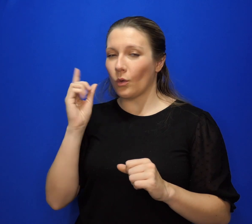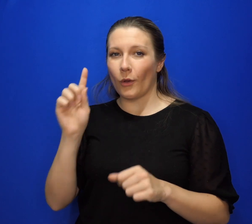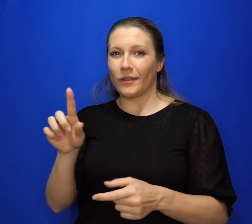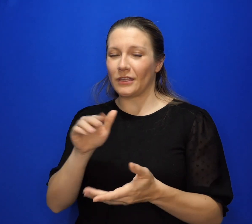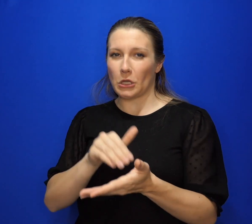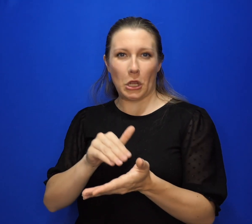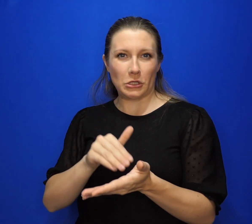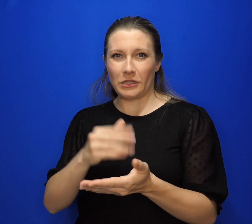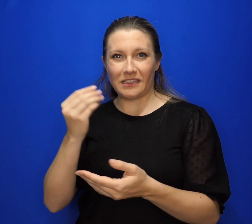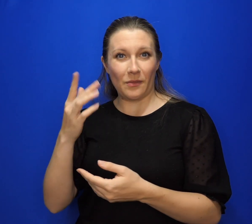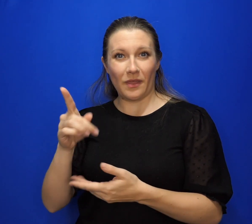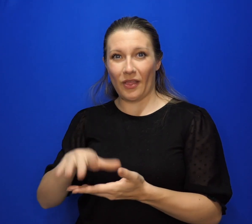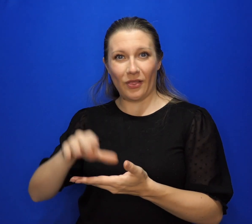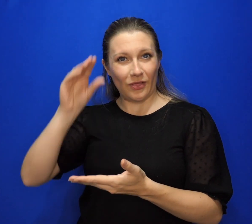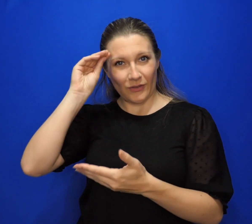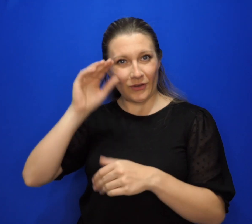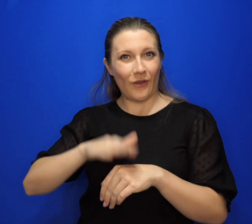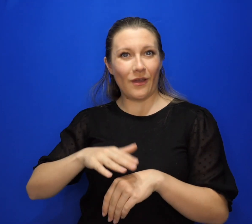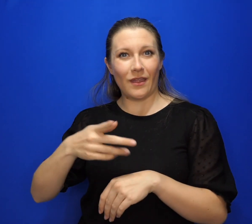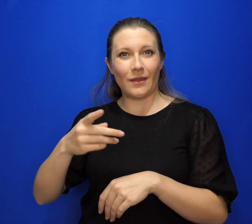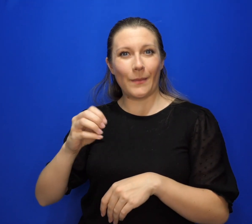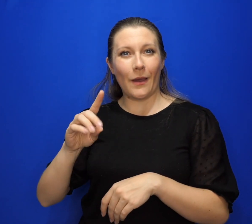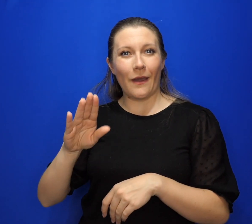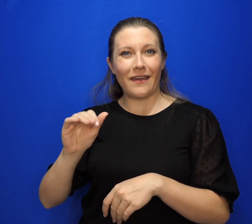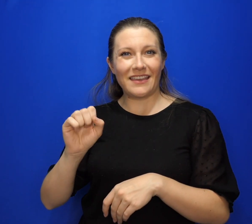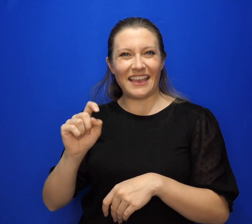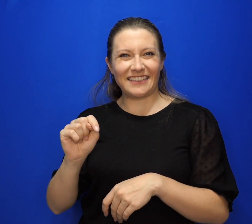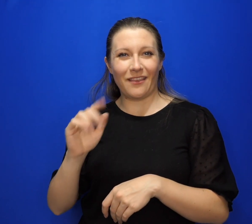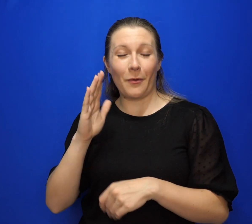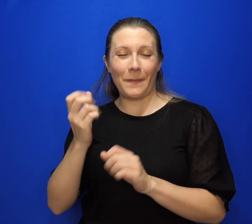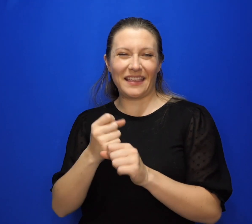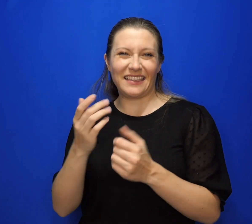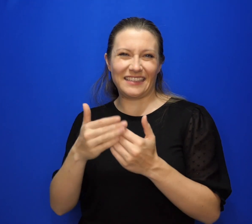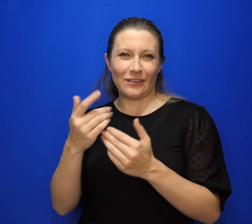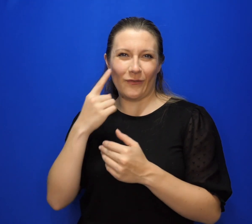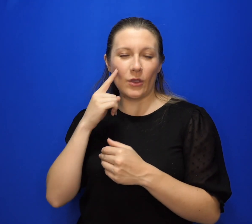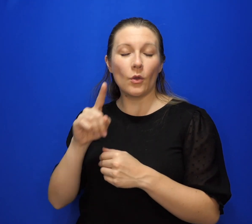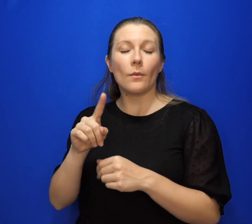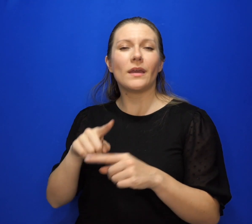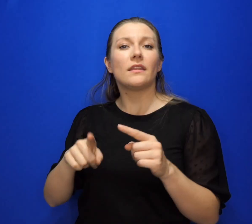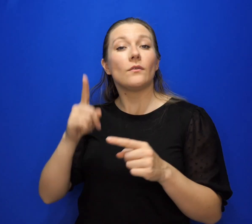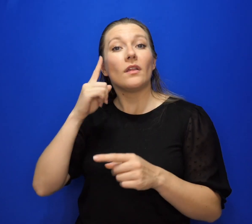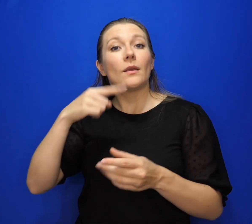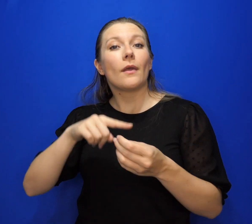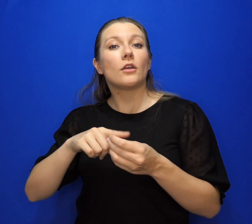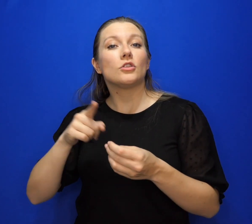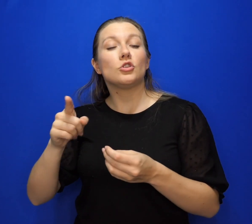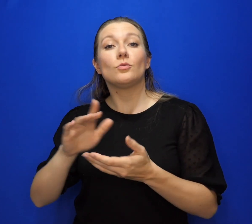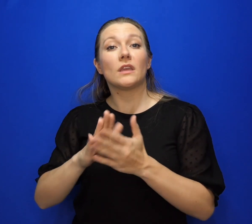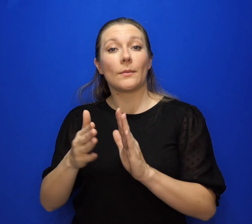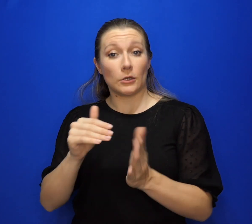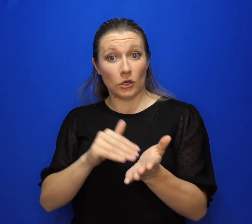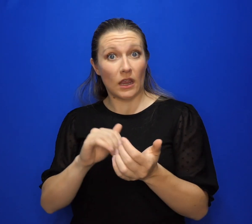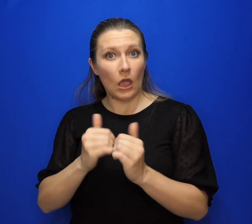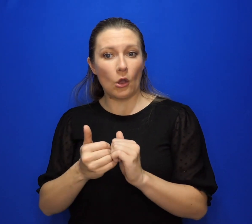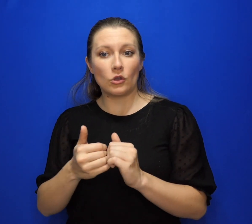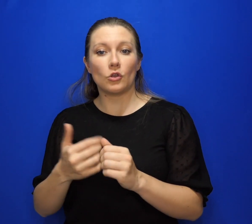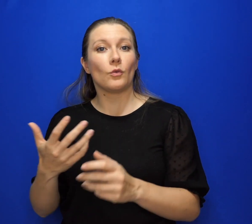easier for you, right? And you think about it, right? How do you become a doctor? You get an undergrad degree. You have to pass the MCAT, apply to medical